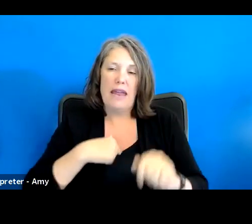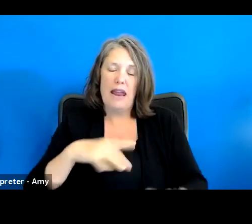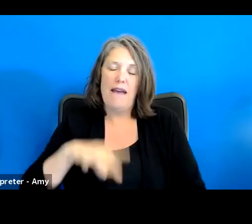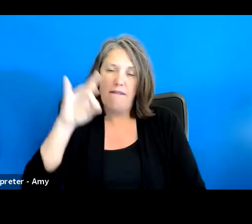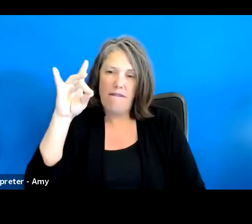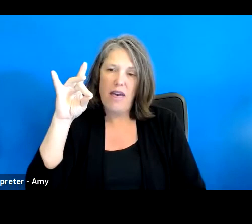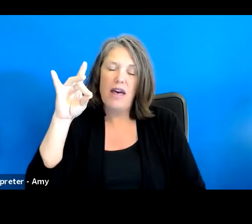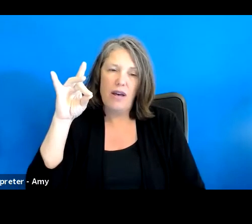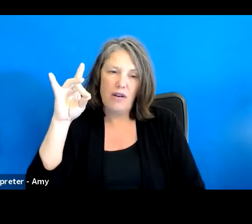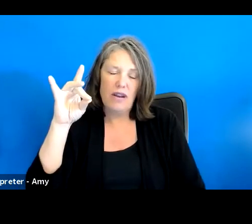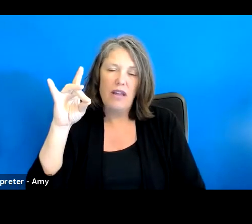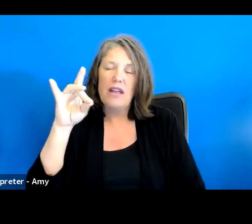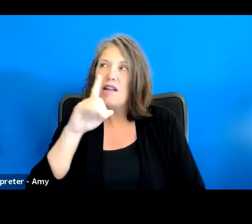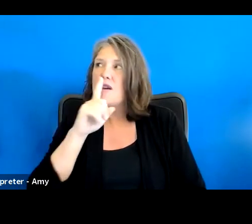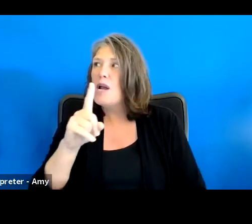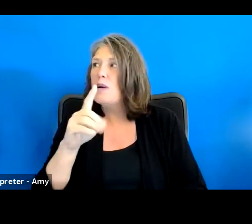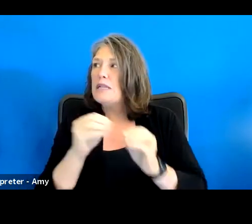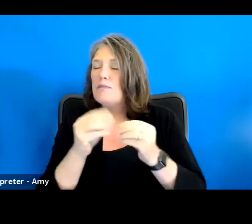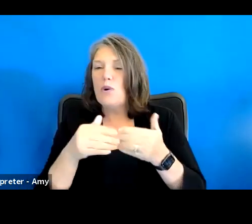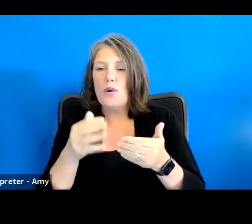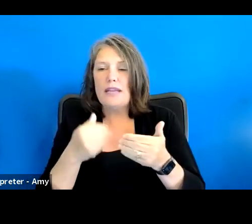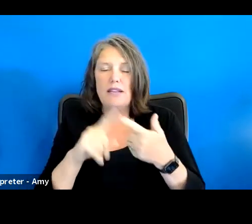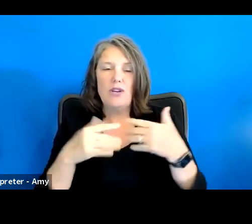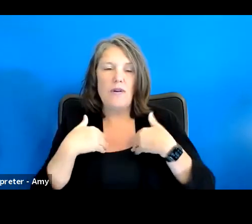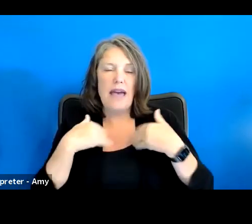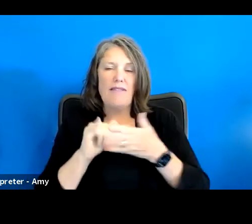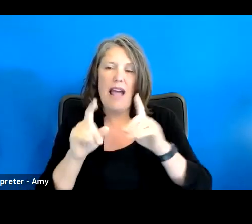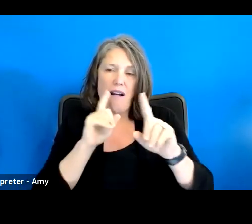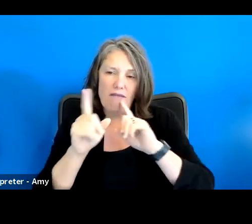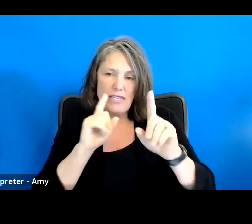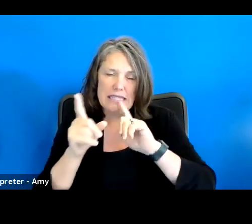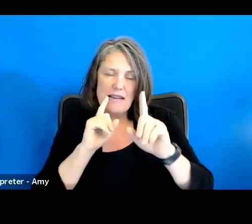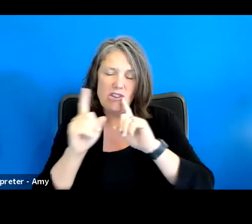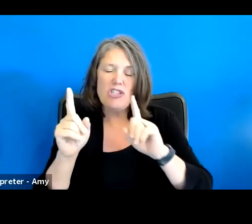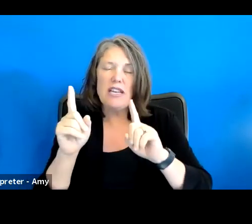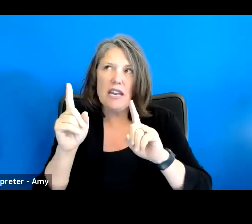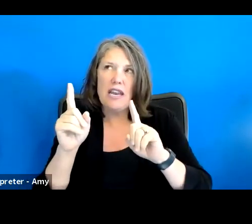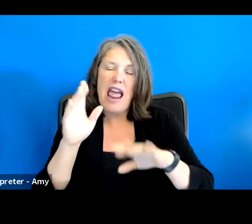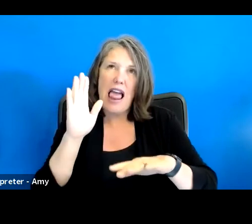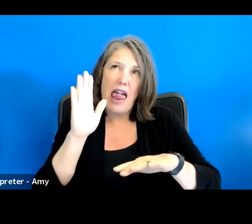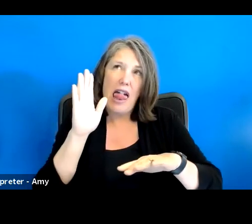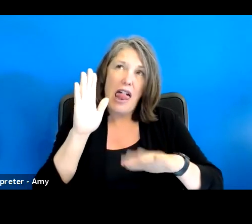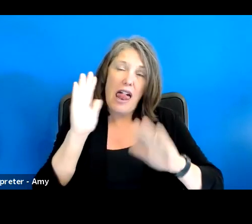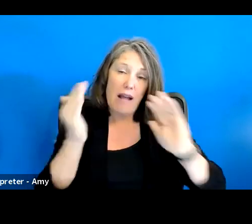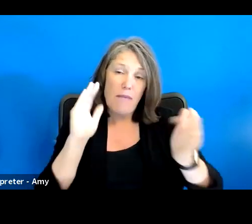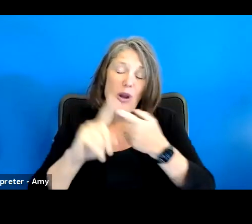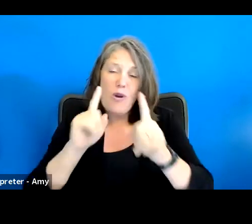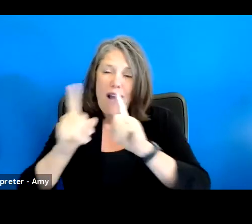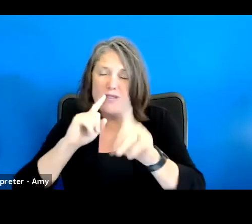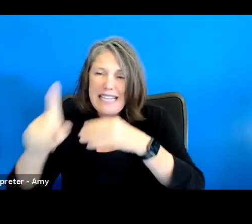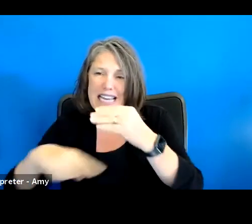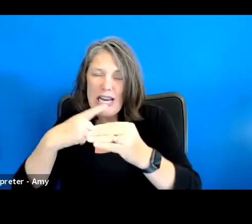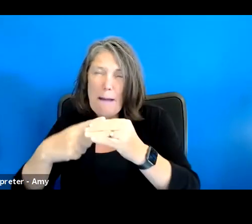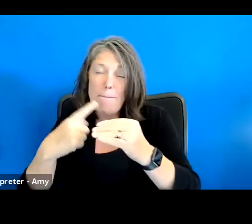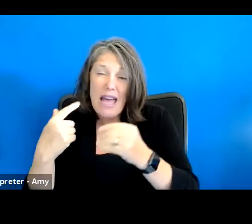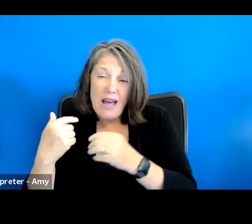it was much easier to have that conversation than it was to have a conversation about